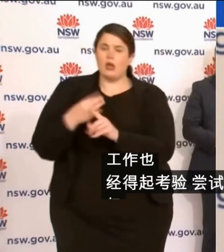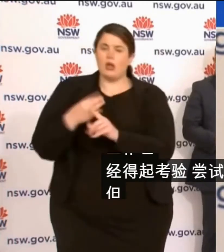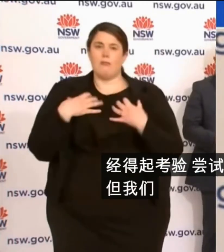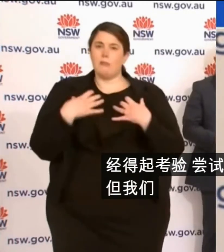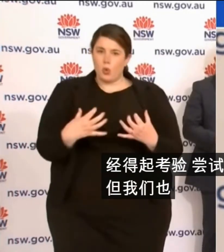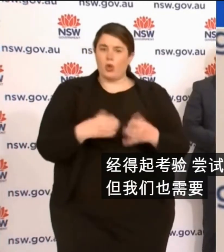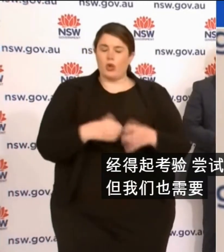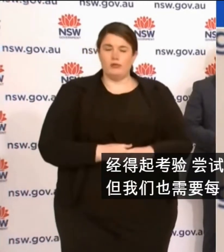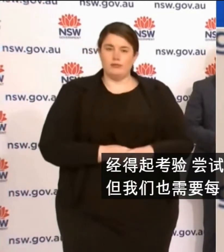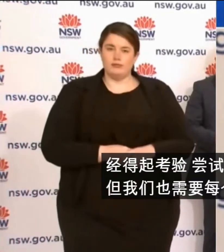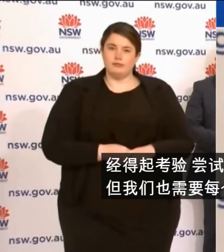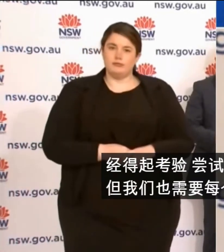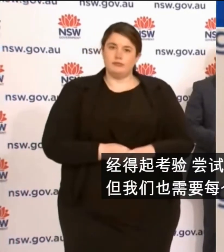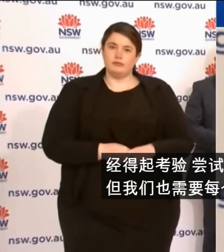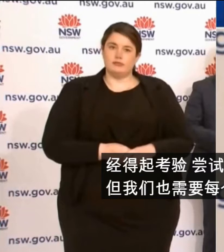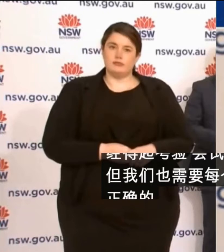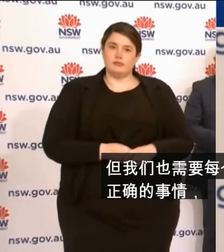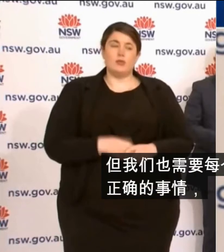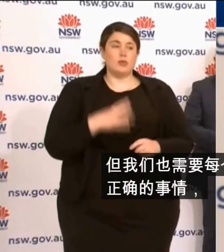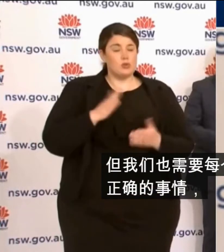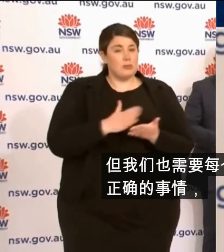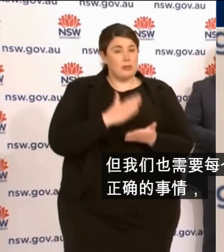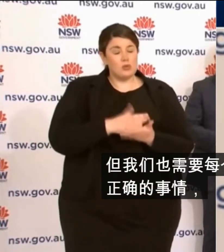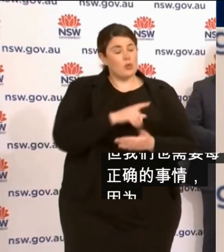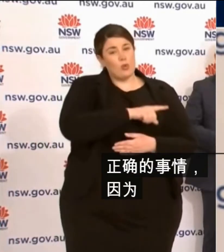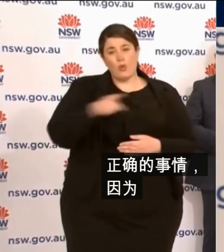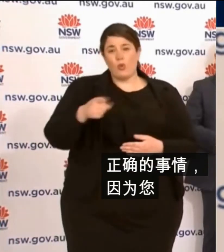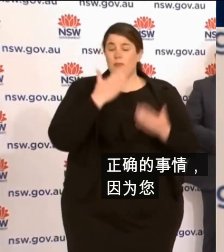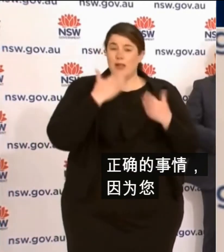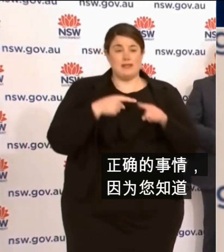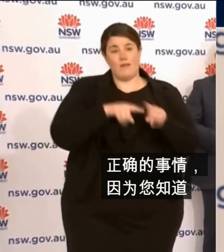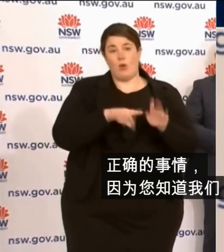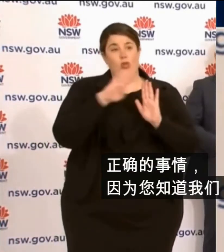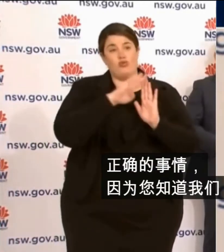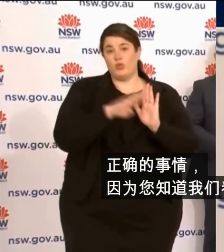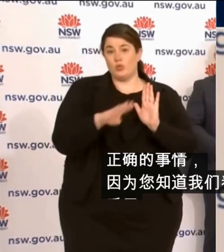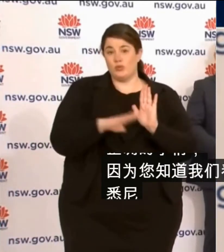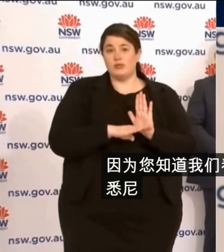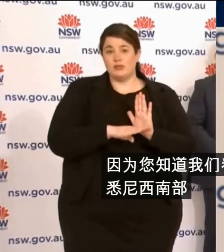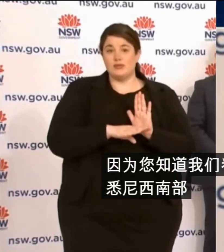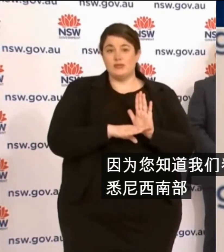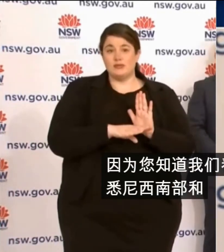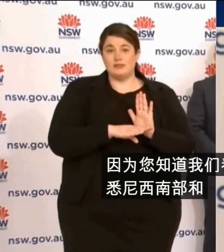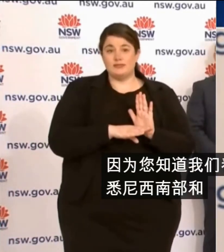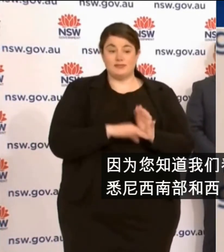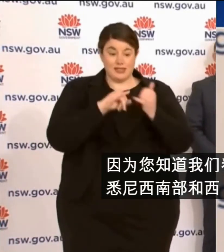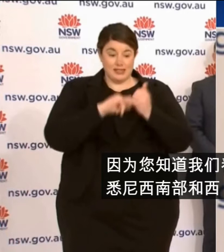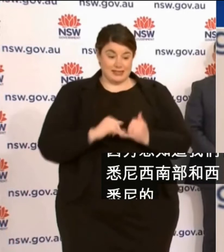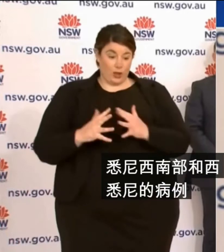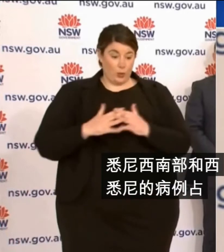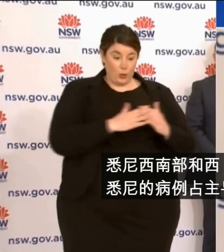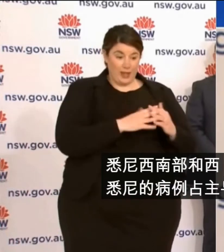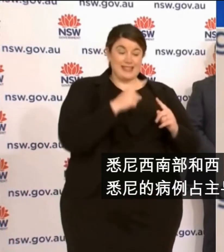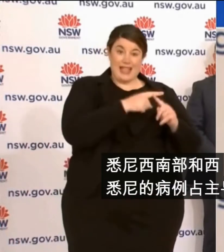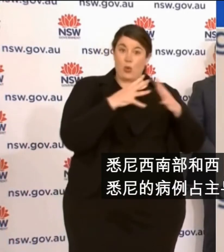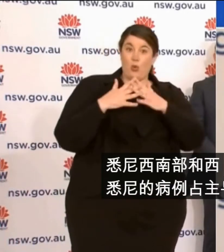rates. But we also need everyone to do the right thing. As you know, we see the predominance of cases in southwestern Sydney and Western